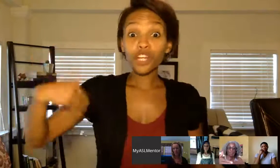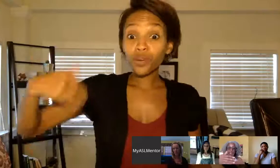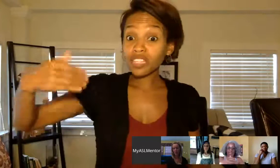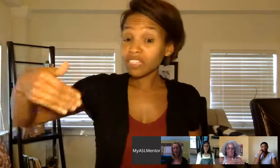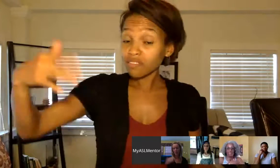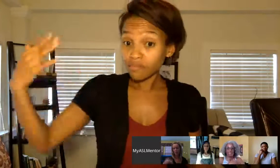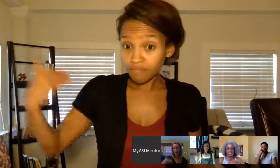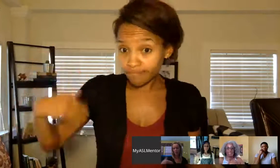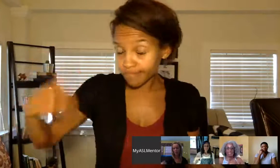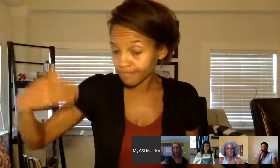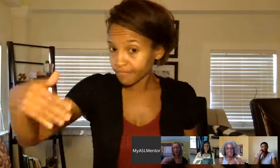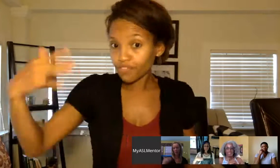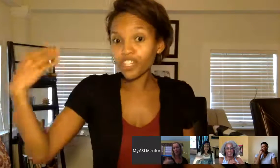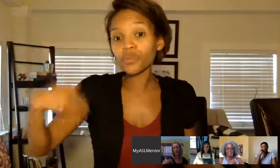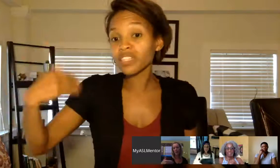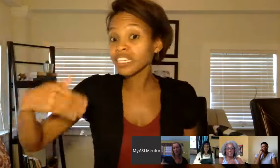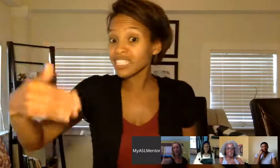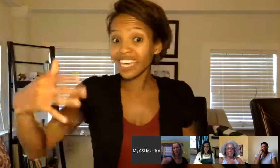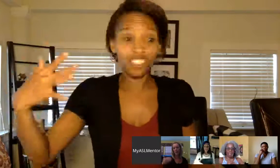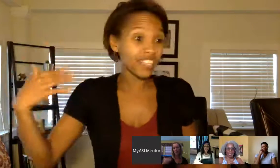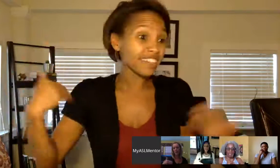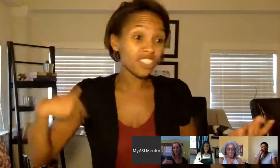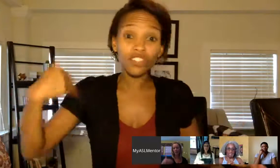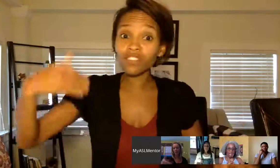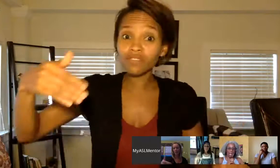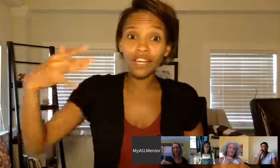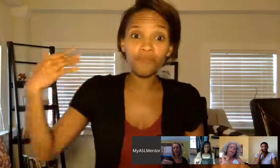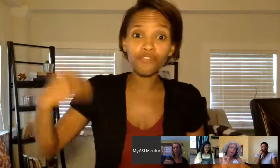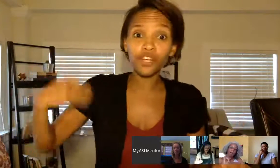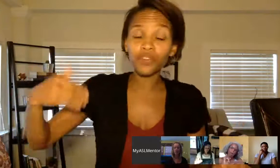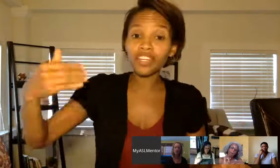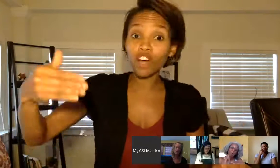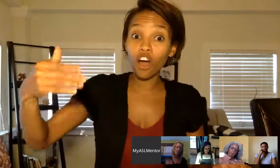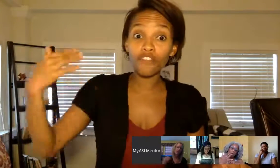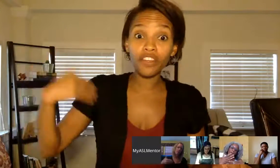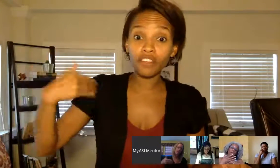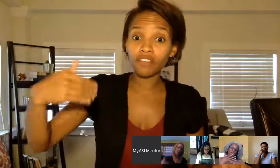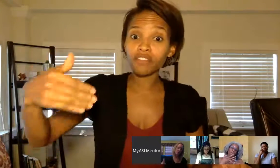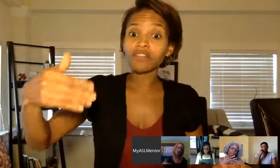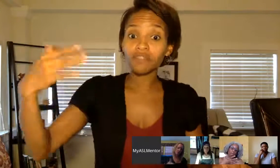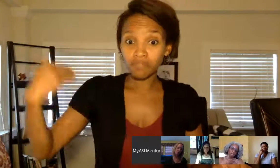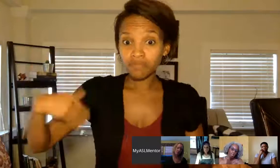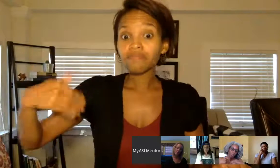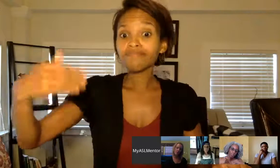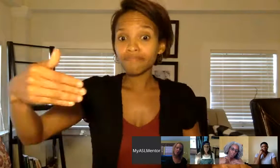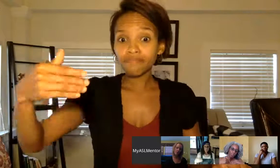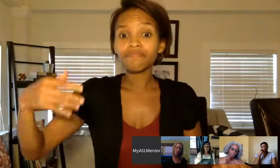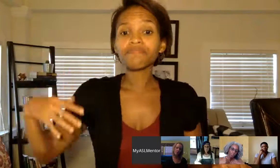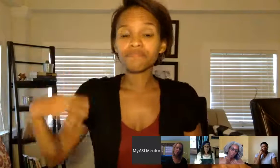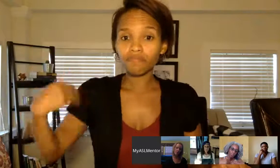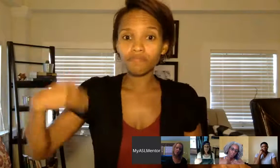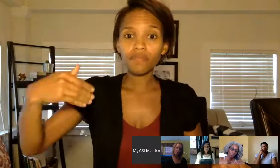So frequently to get technical, yep, frequently, often,